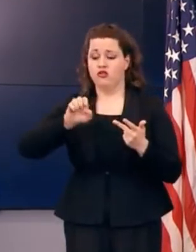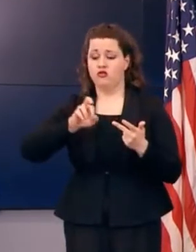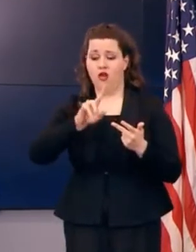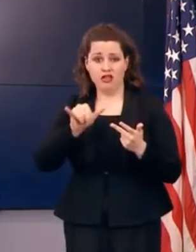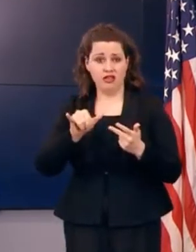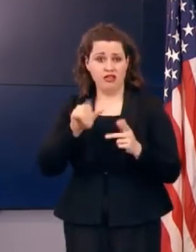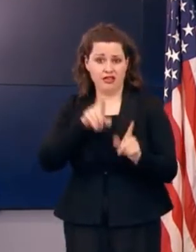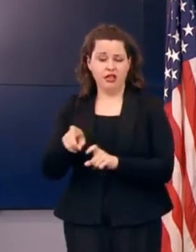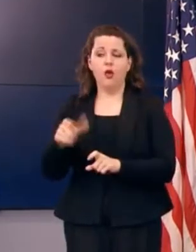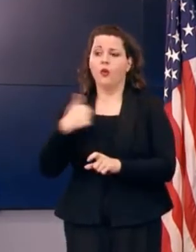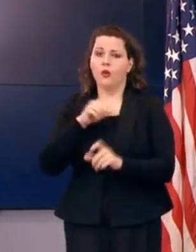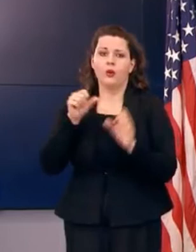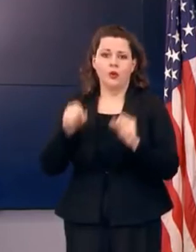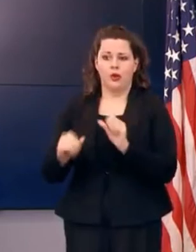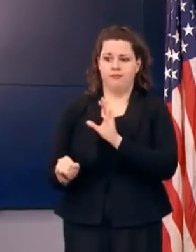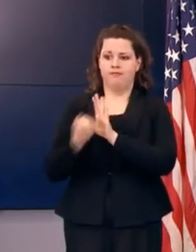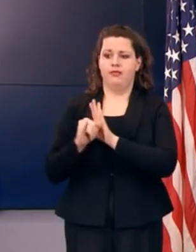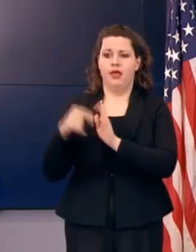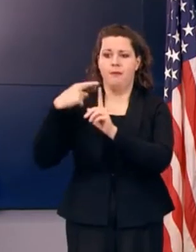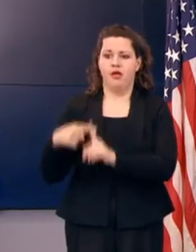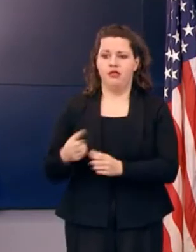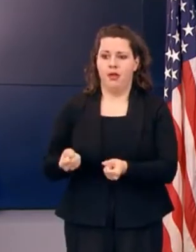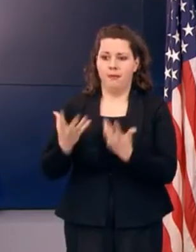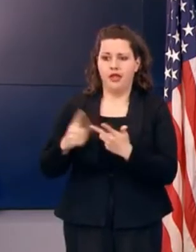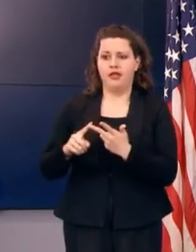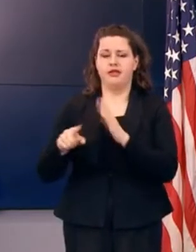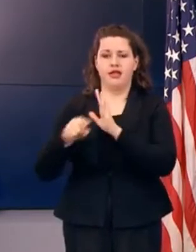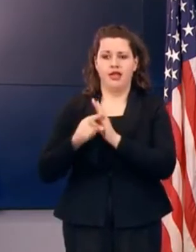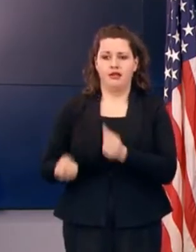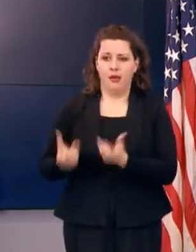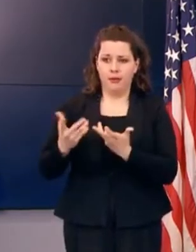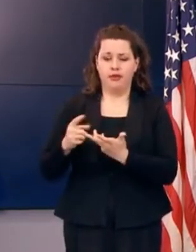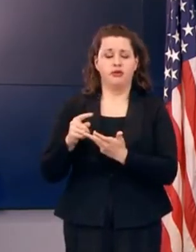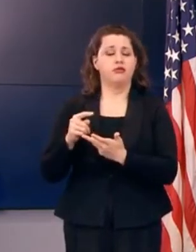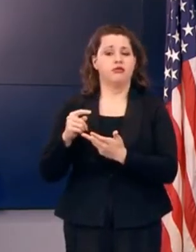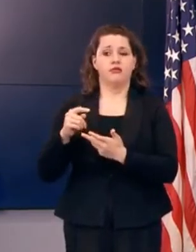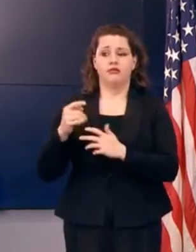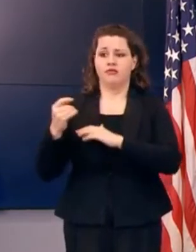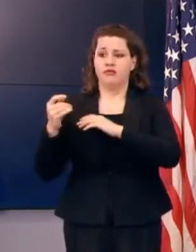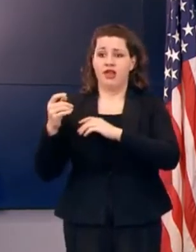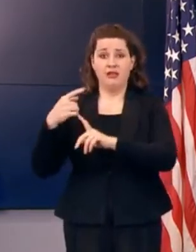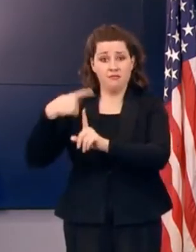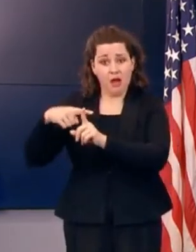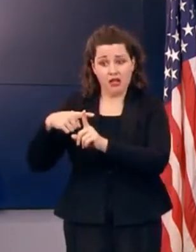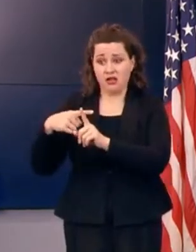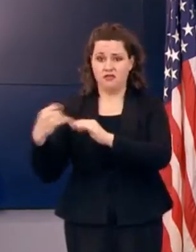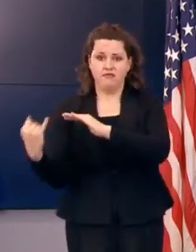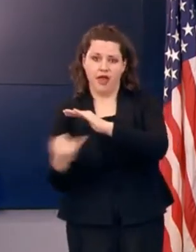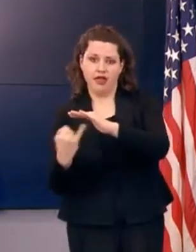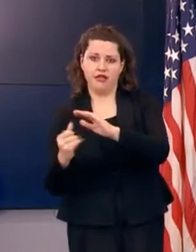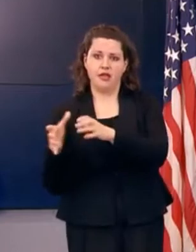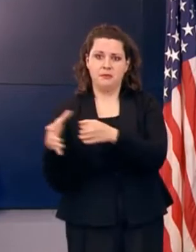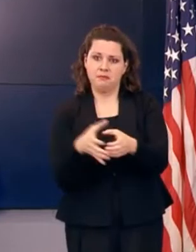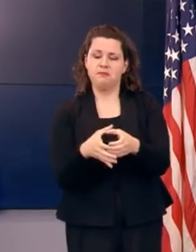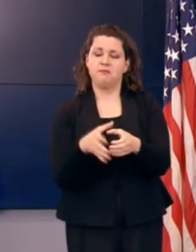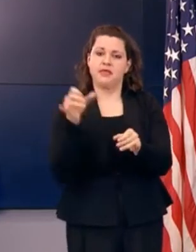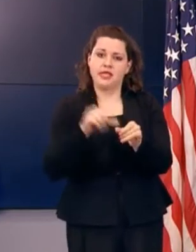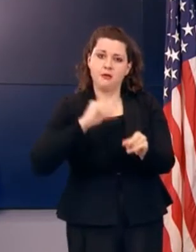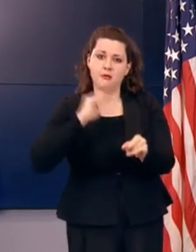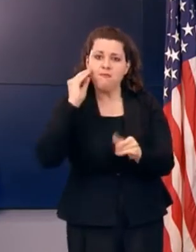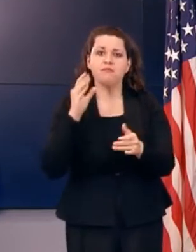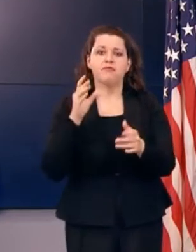to identify quickly the number of positive cases, the number of negative cases, isolate the individuals that are positive, get them on a